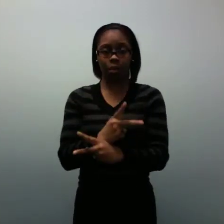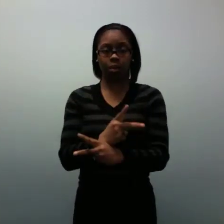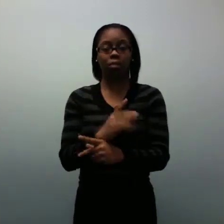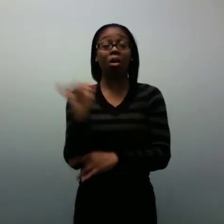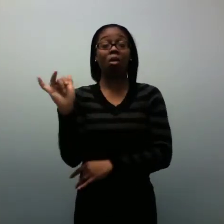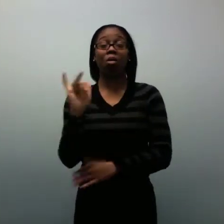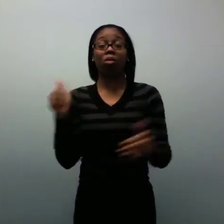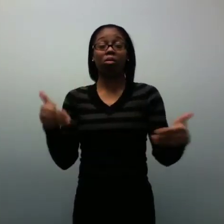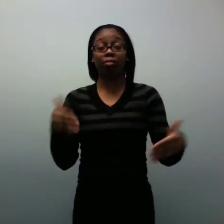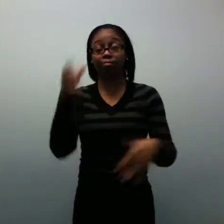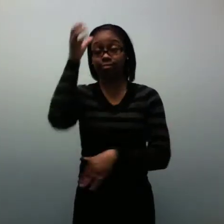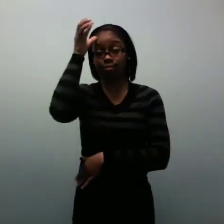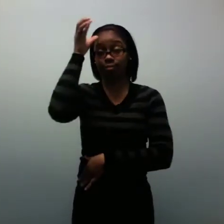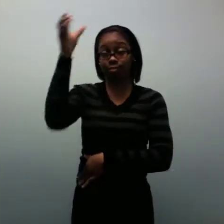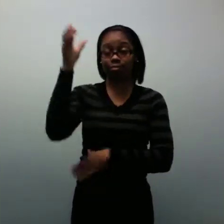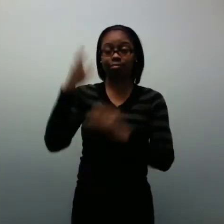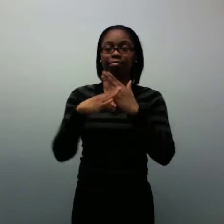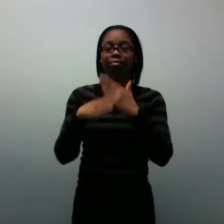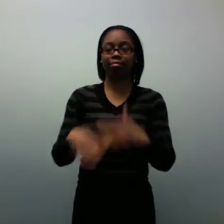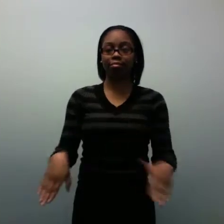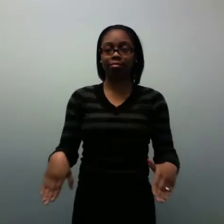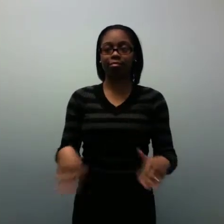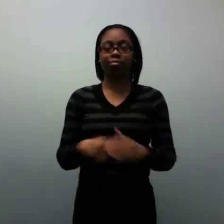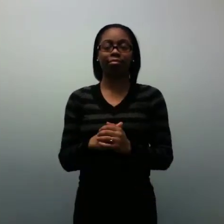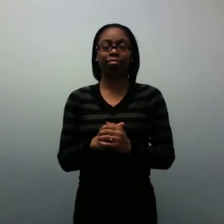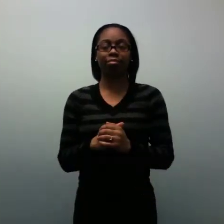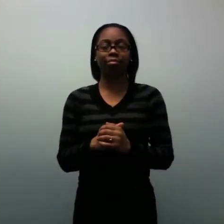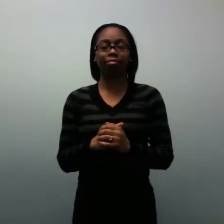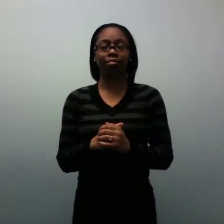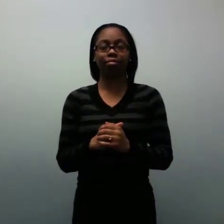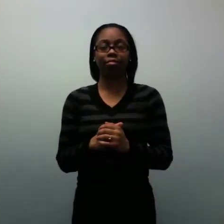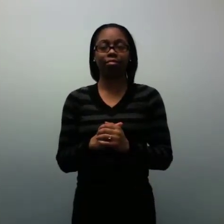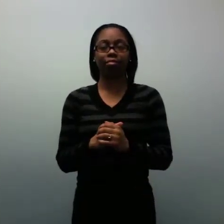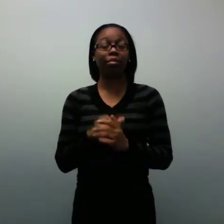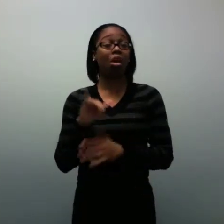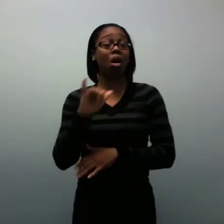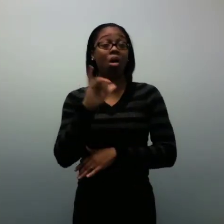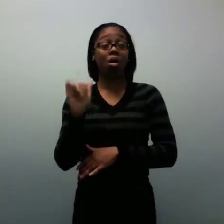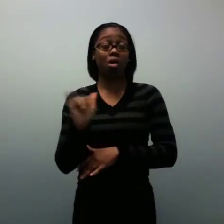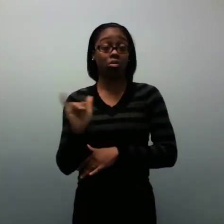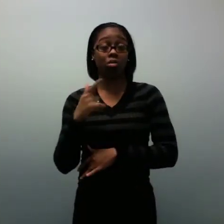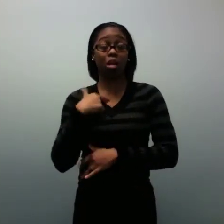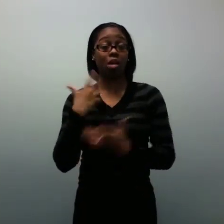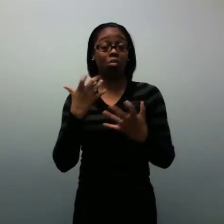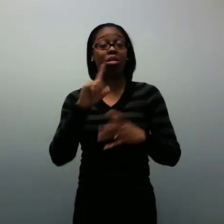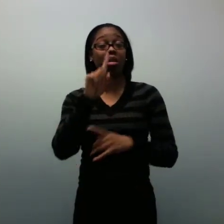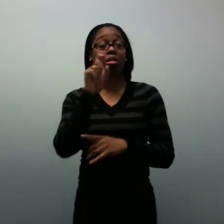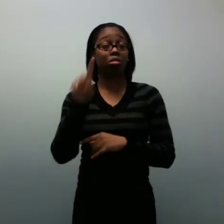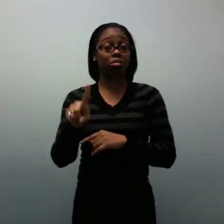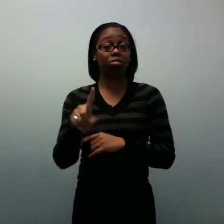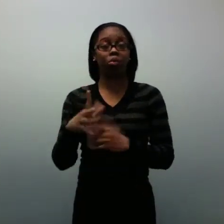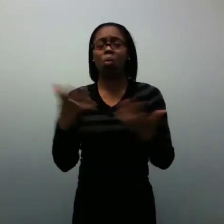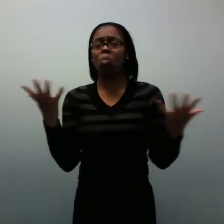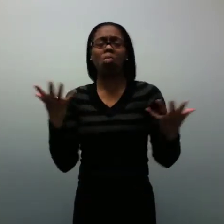concept of division. As usual, I like to ask the question, what is? What is